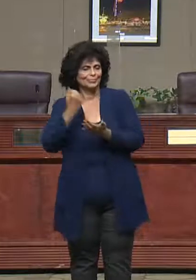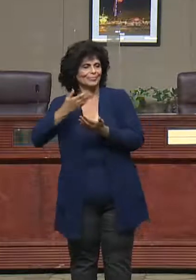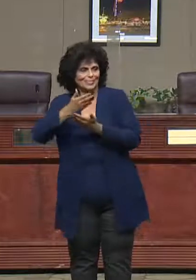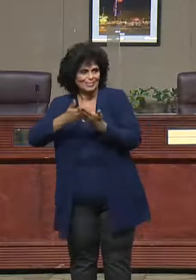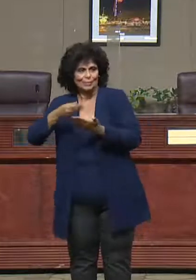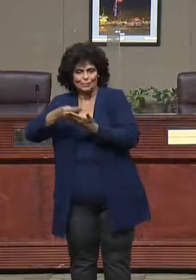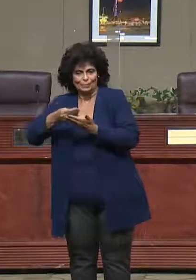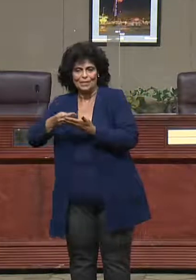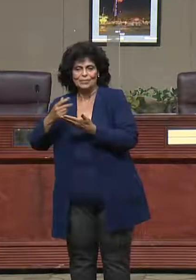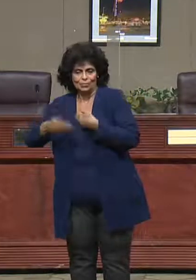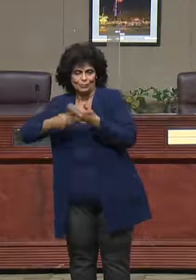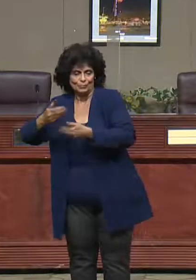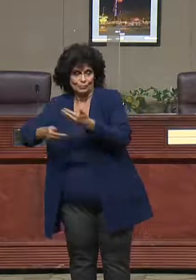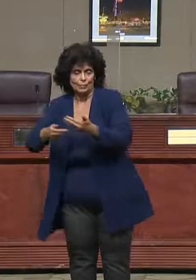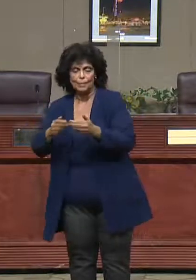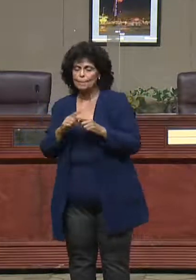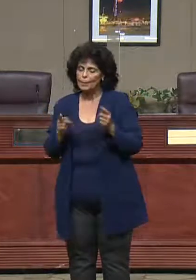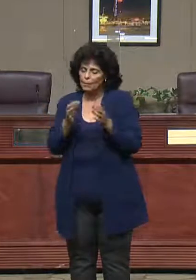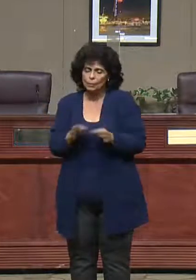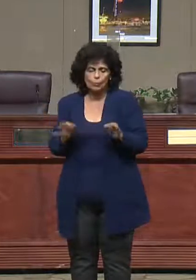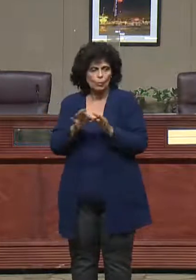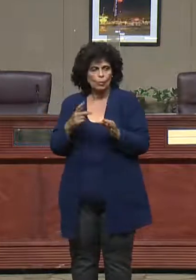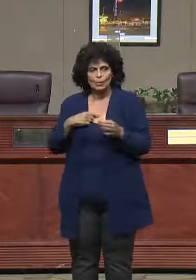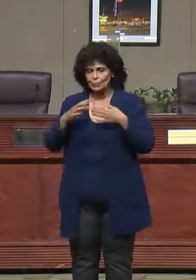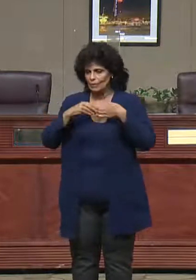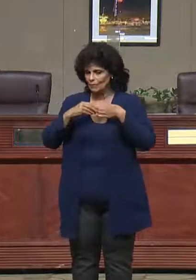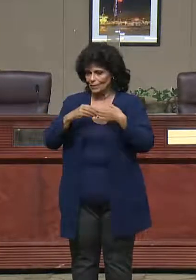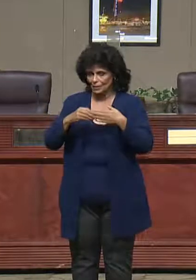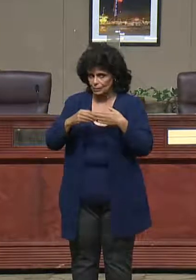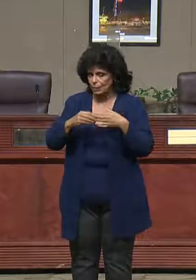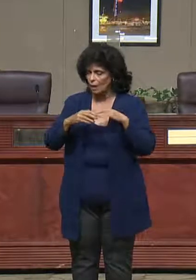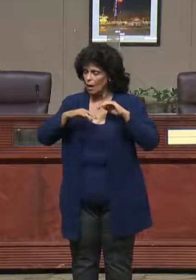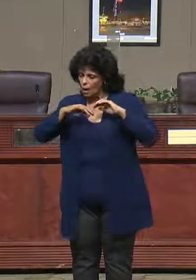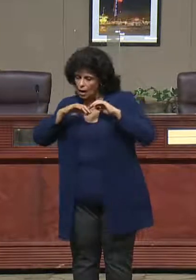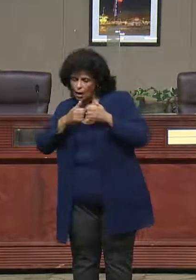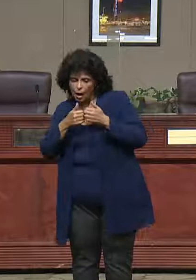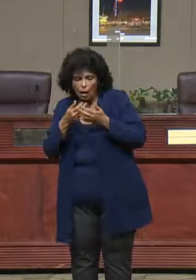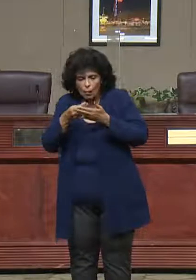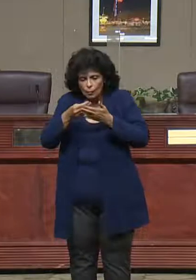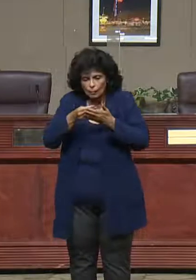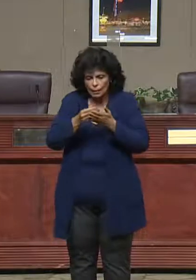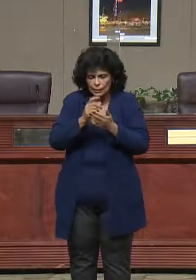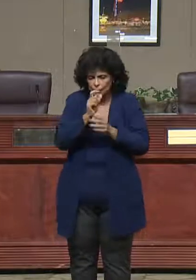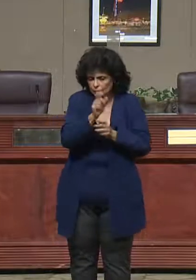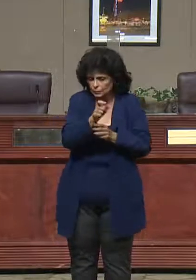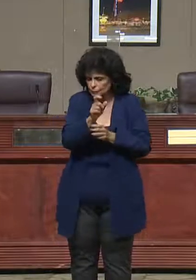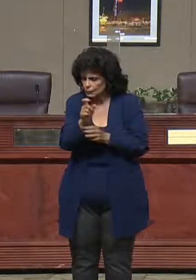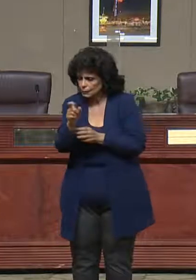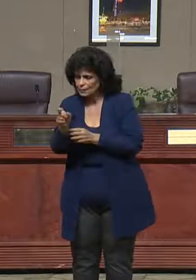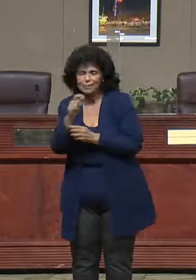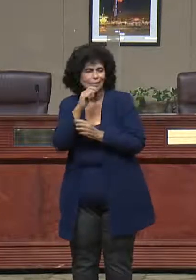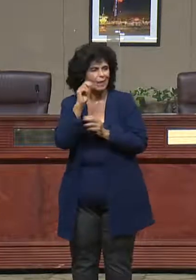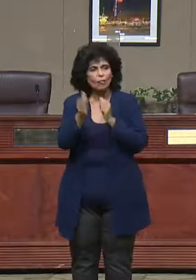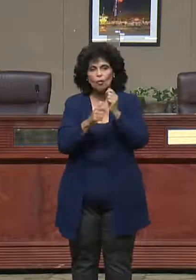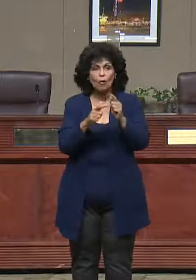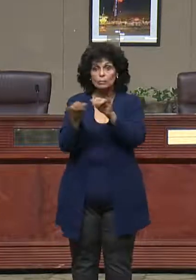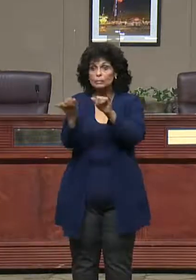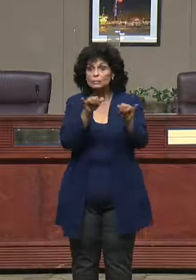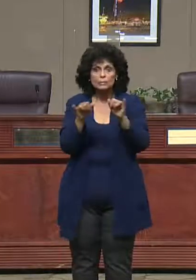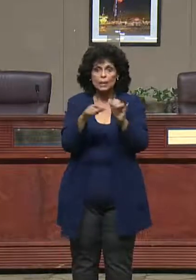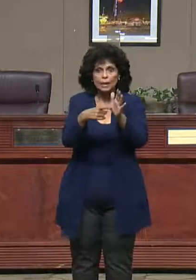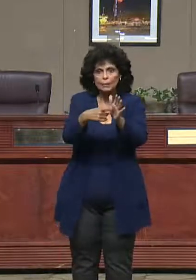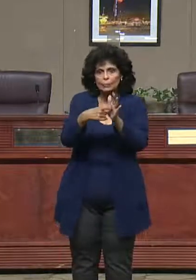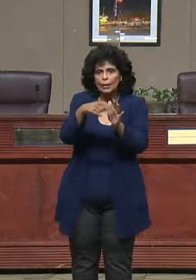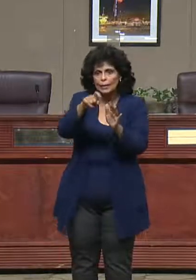flexibility, the ability to be flexible how the money gets spent, because not everyone has the same needs. Thank